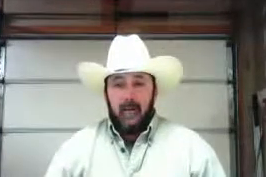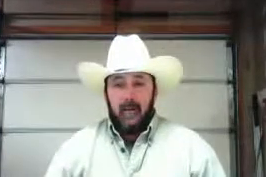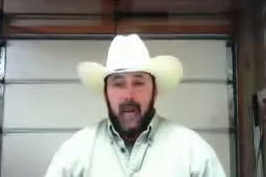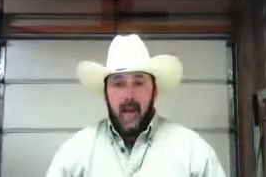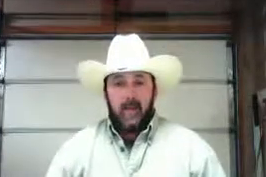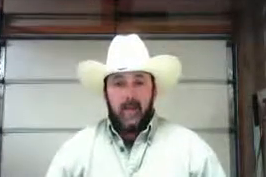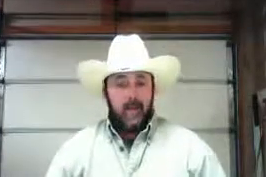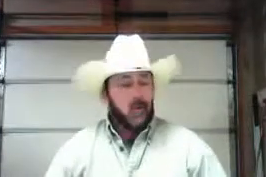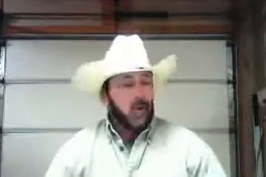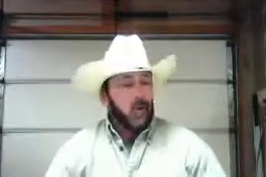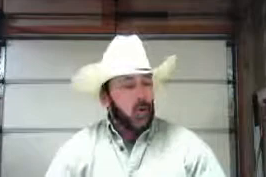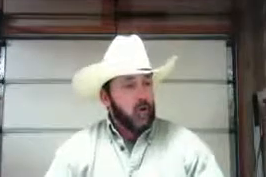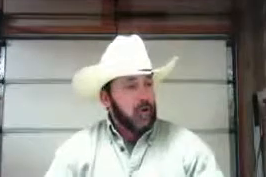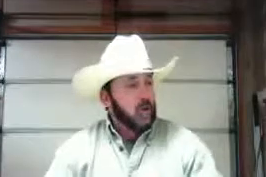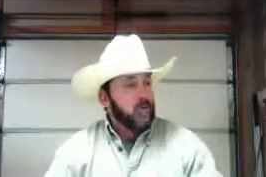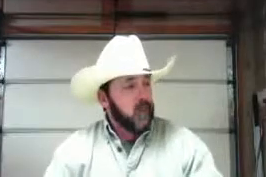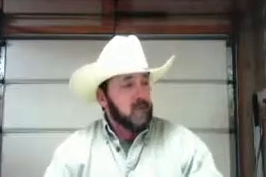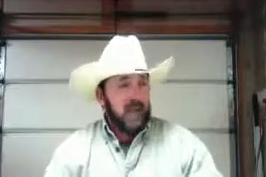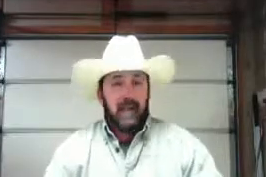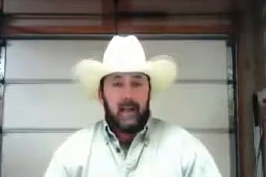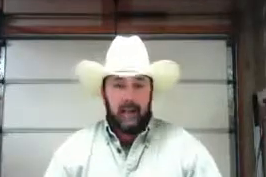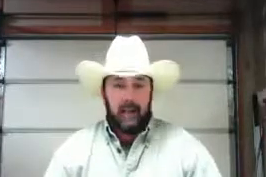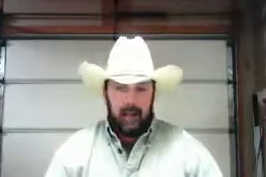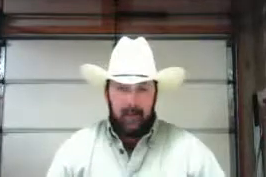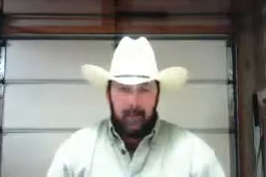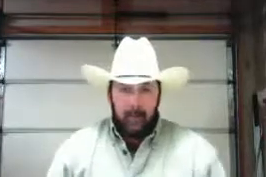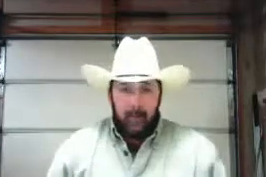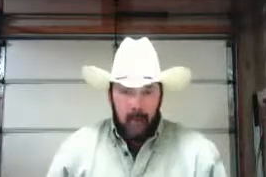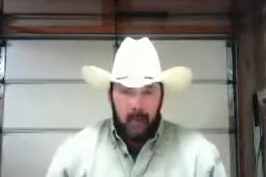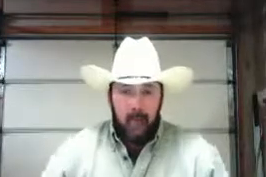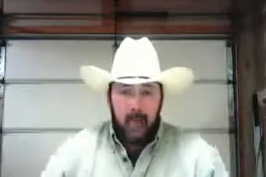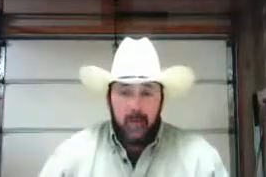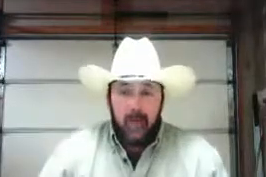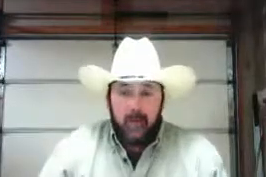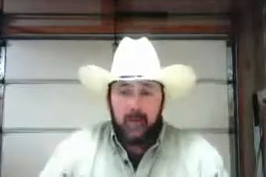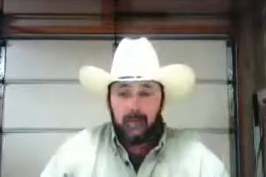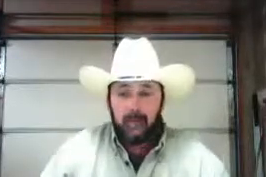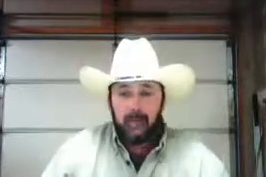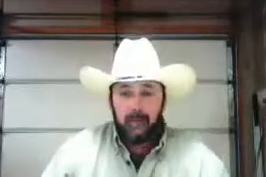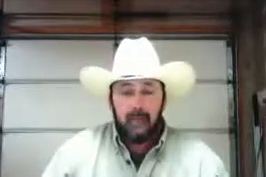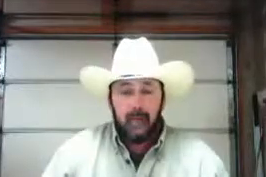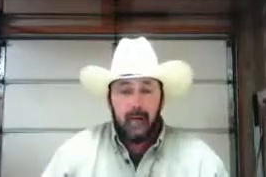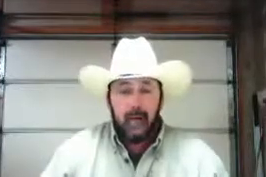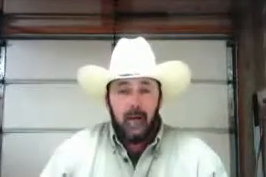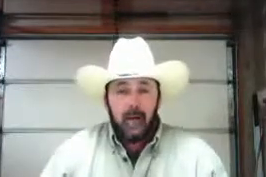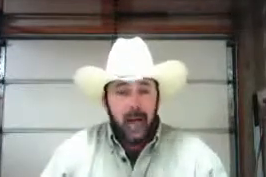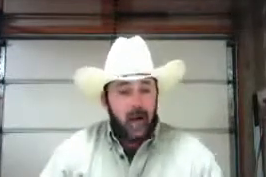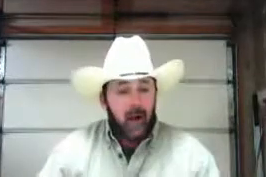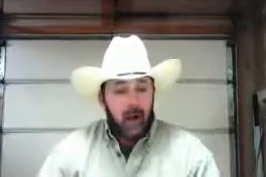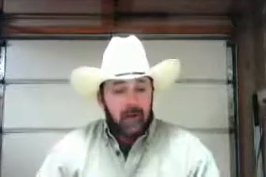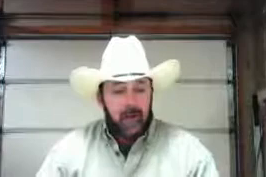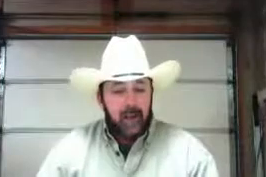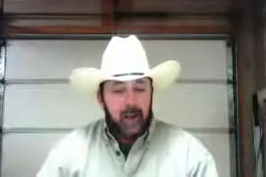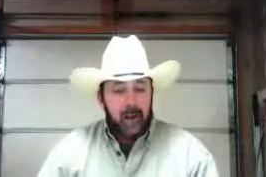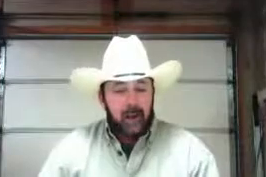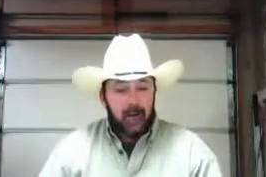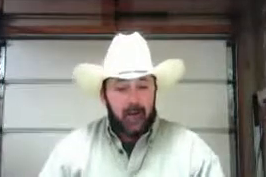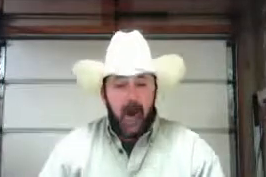And when the New World Order makes those first killings, I'm going to respond. That's what I see, because if you're not willing